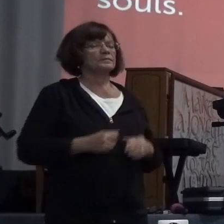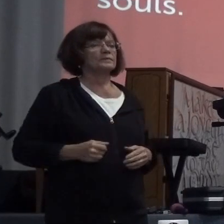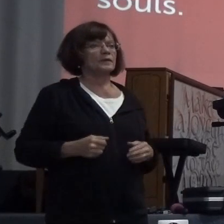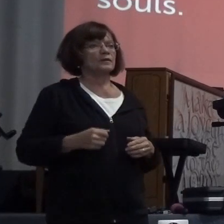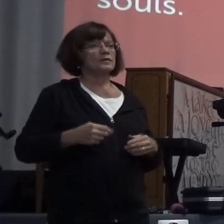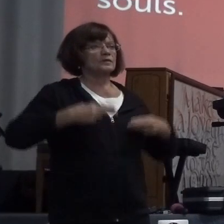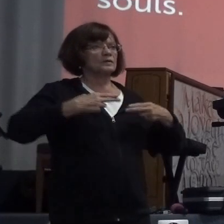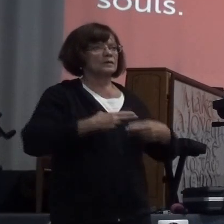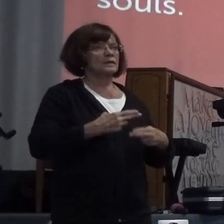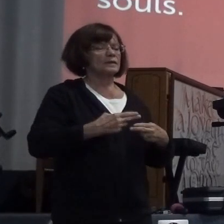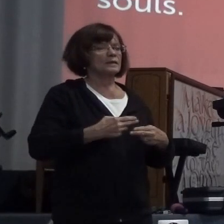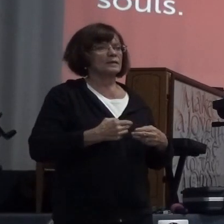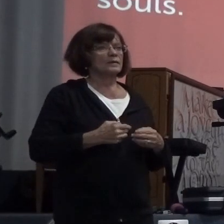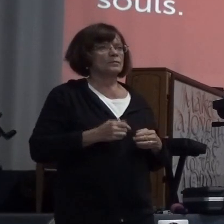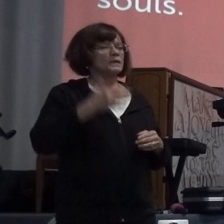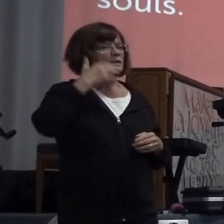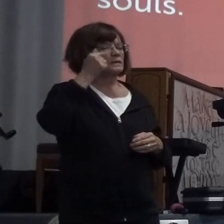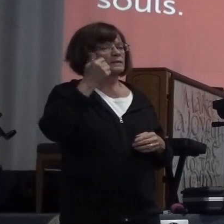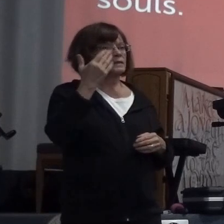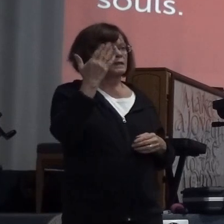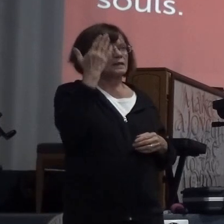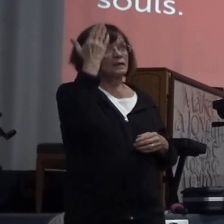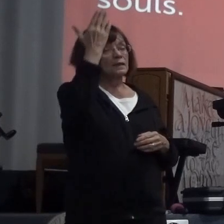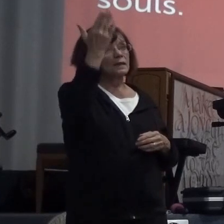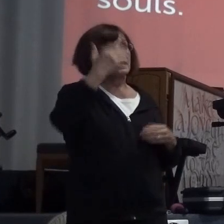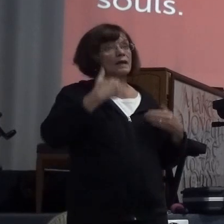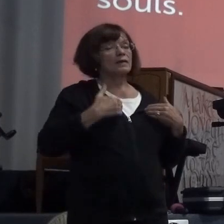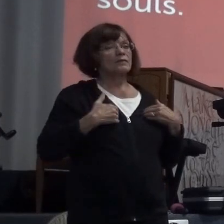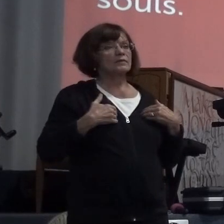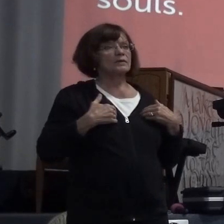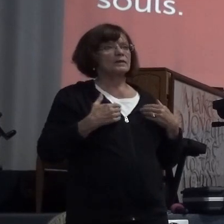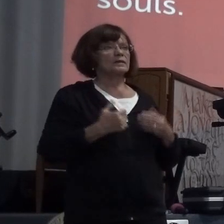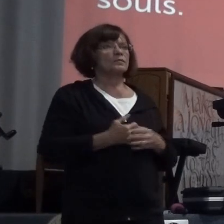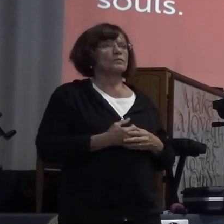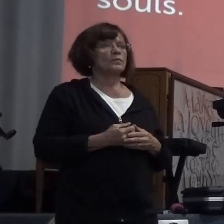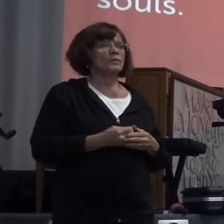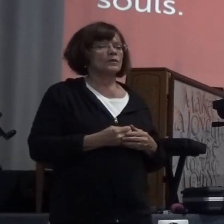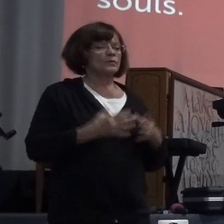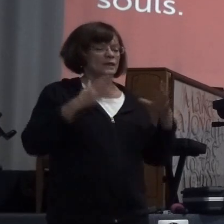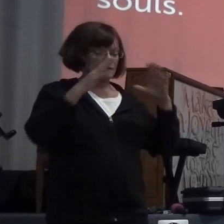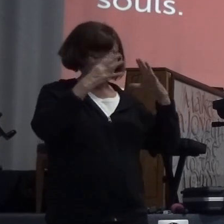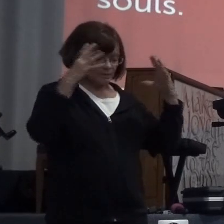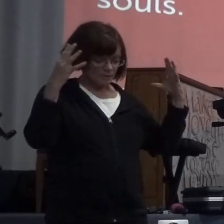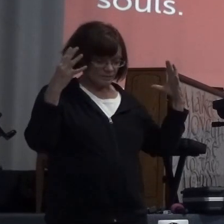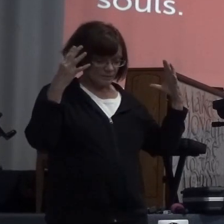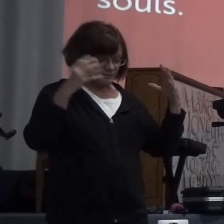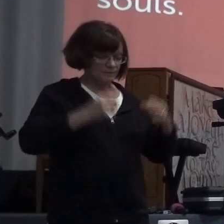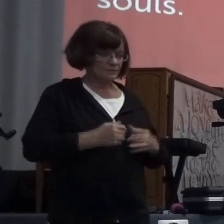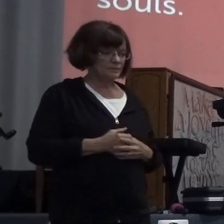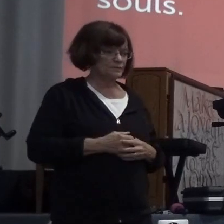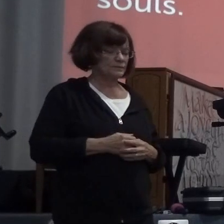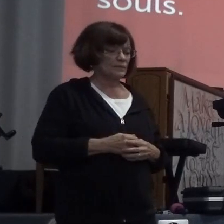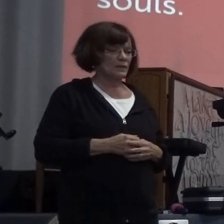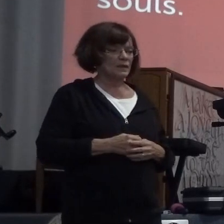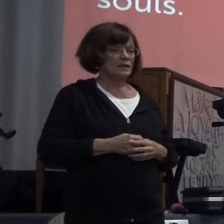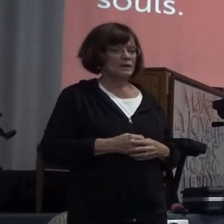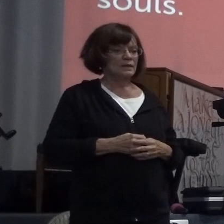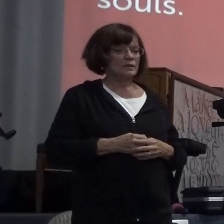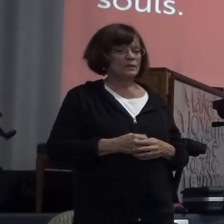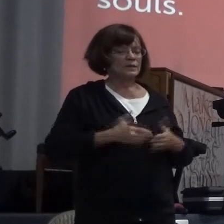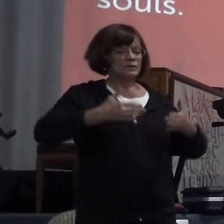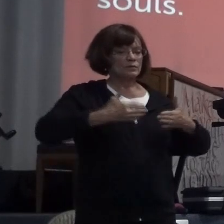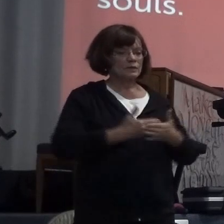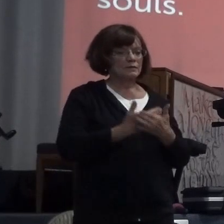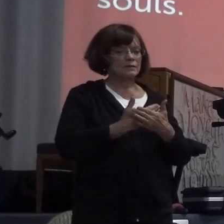greater thing in store for us. When someone comes against you, he's got something greater. He was refining the church at that